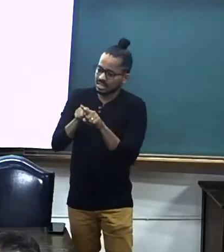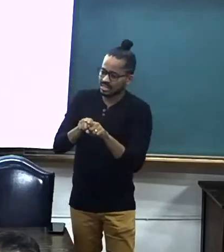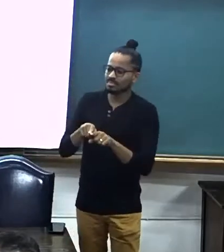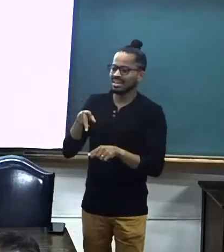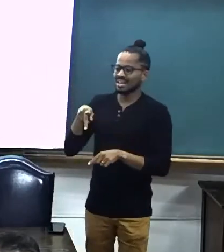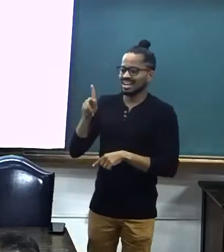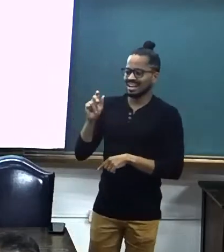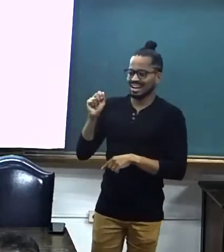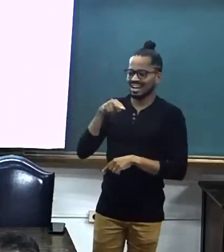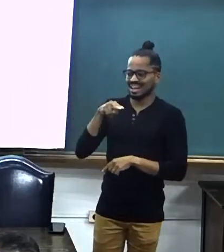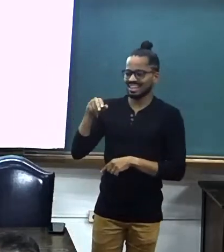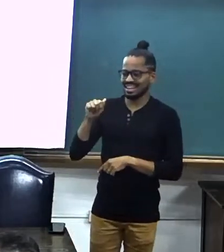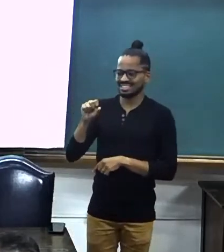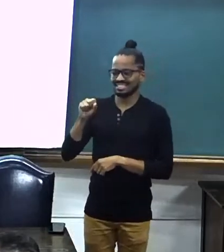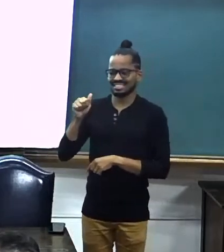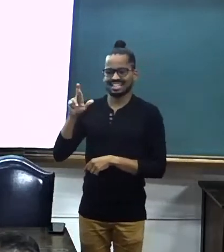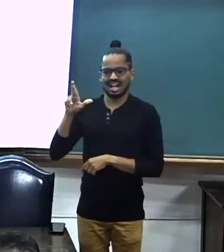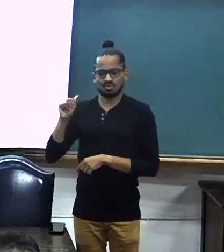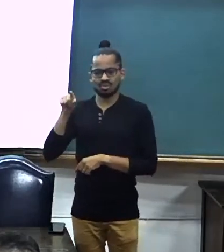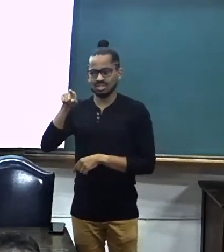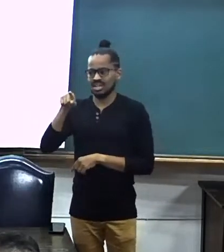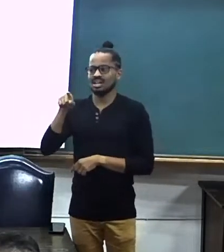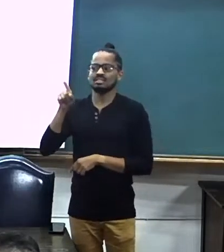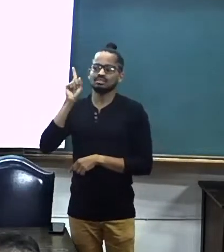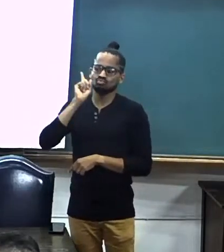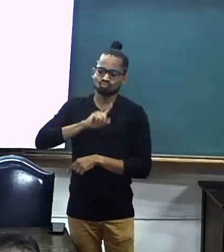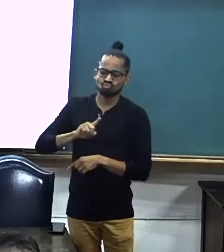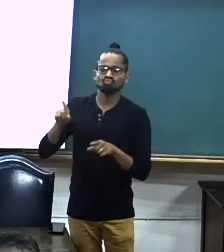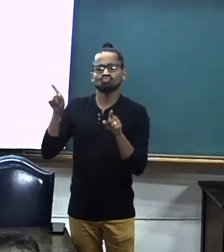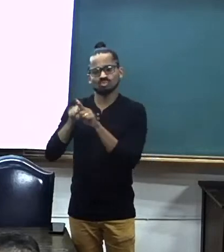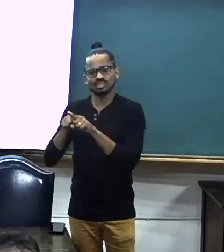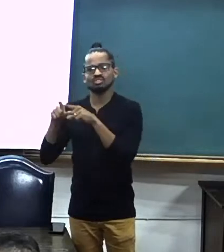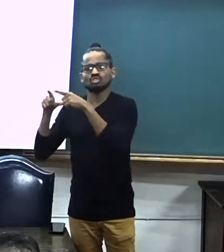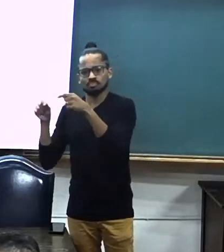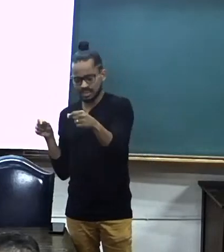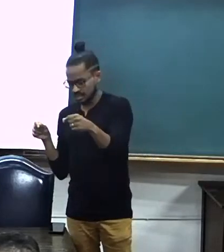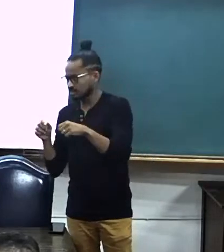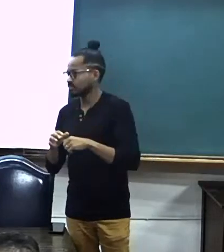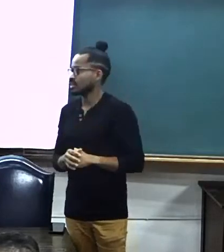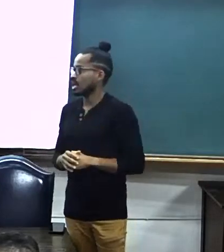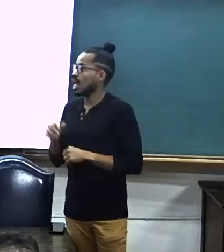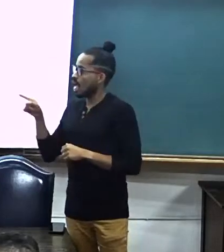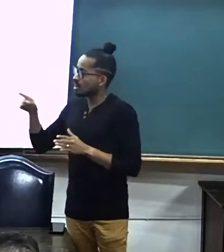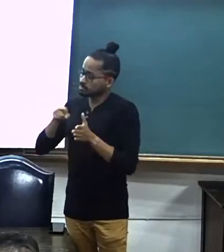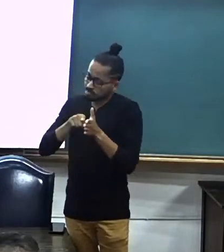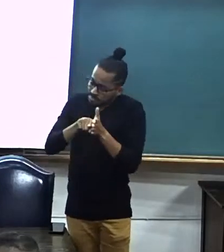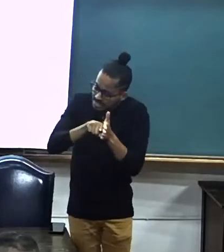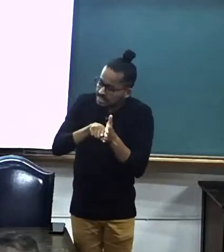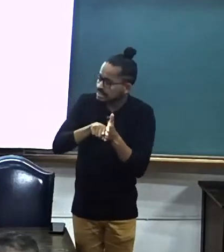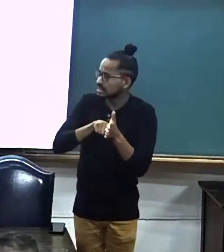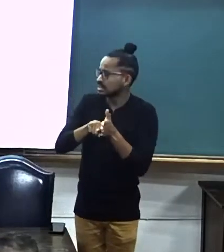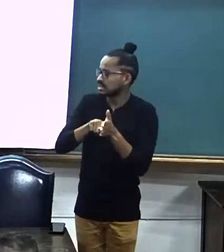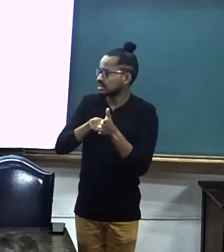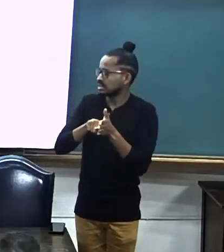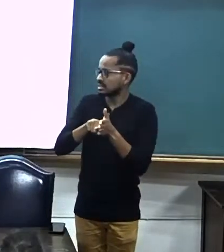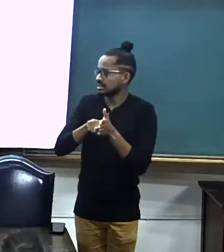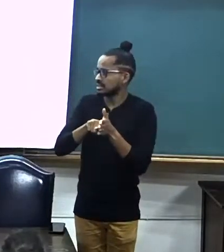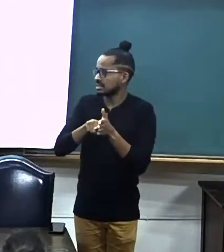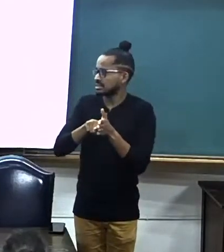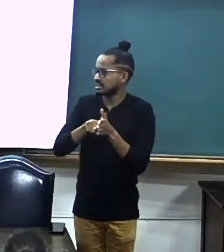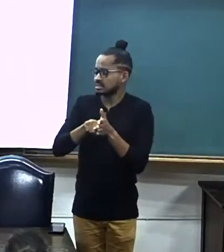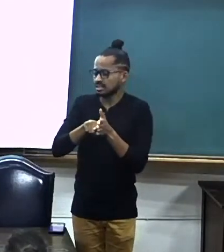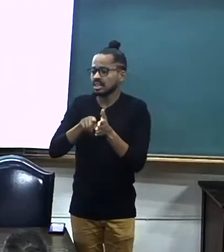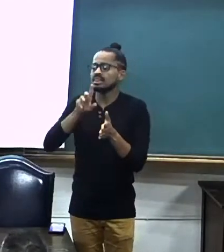University, also in Japan. She is a researcher at Haskins Laboratories in